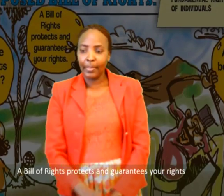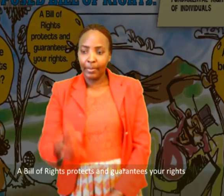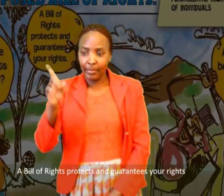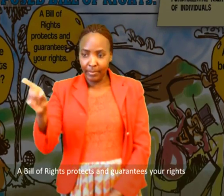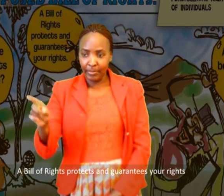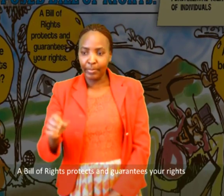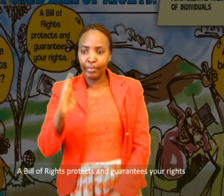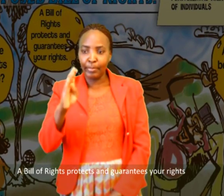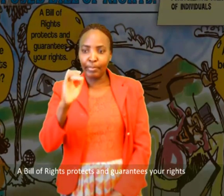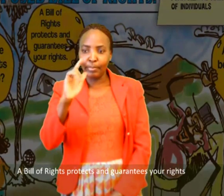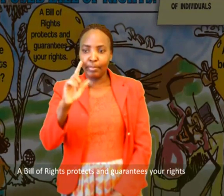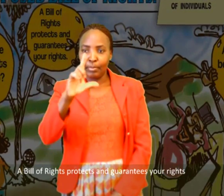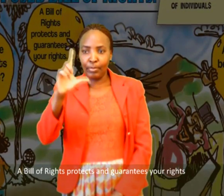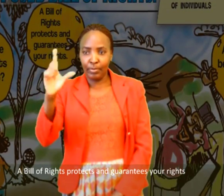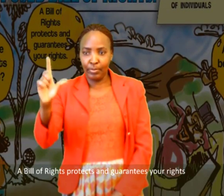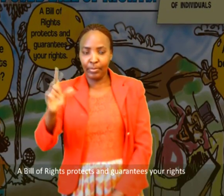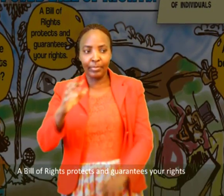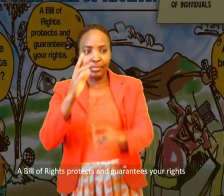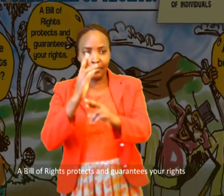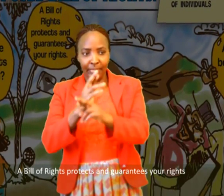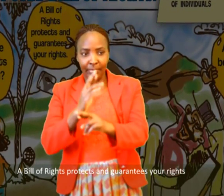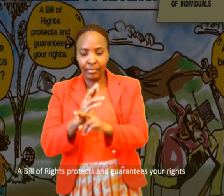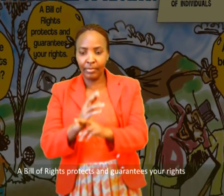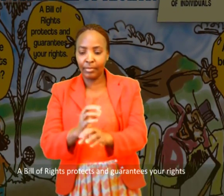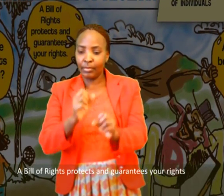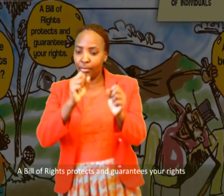A Bill of Rights protects and guarantees your rights.